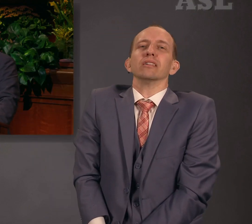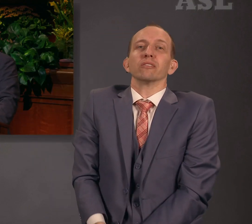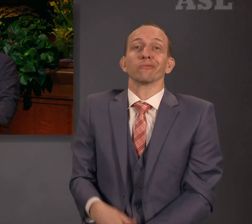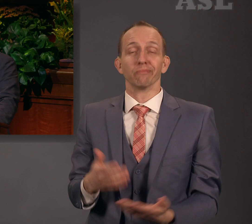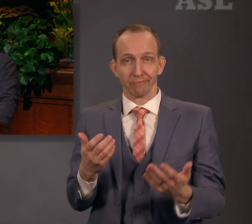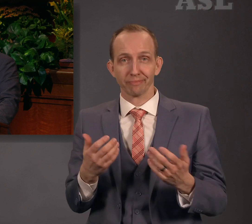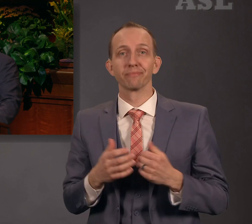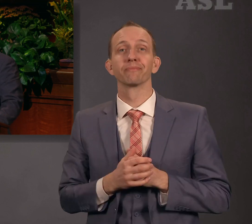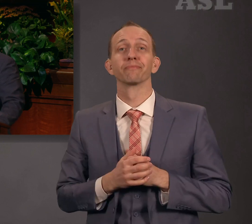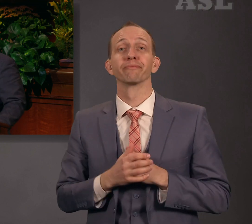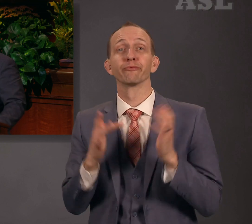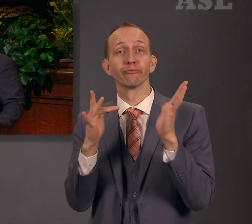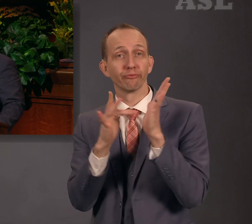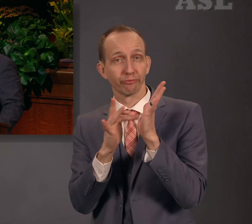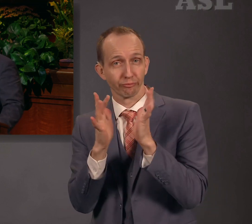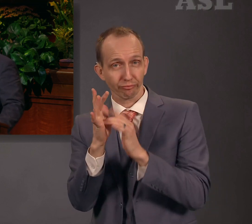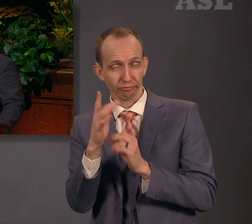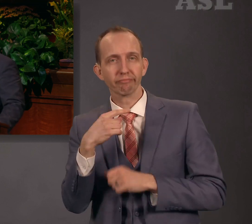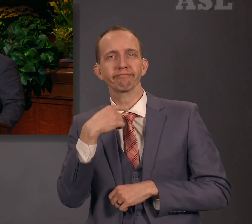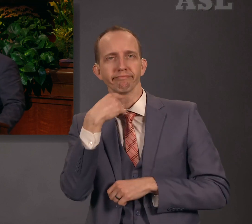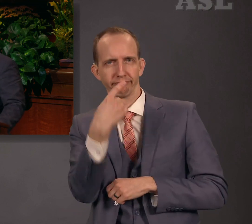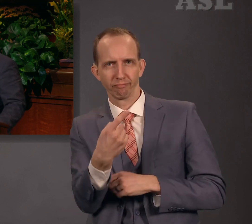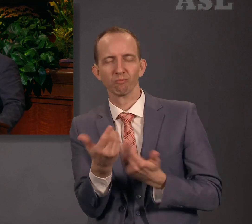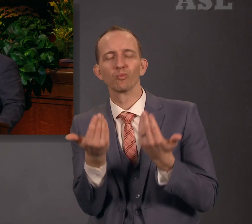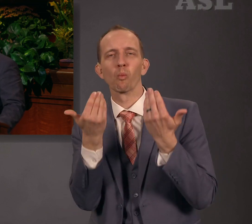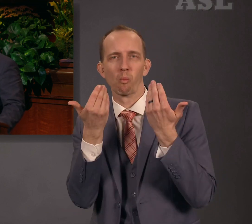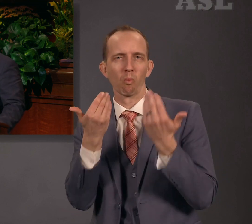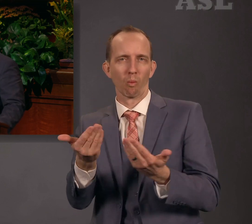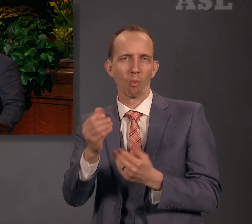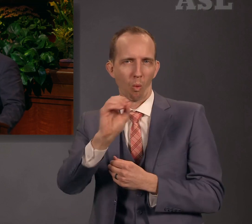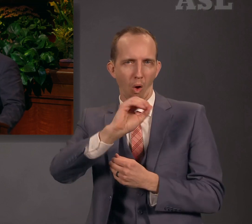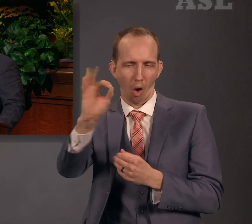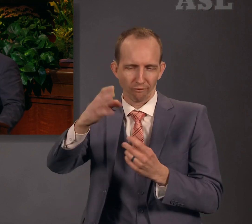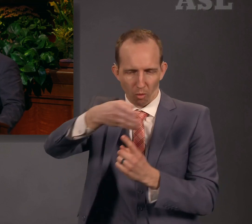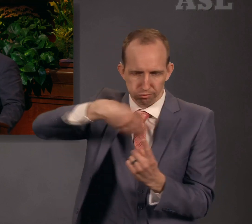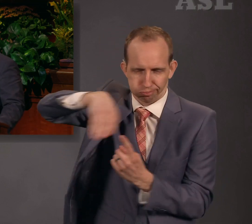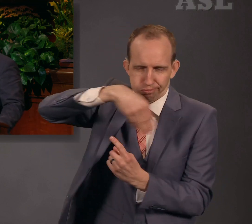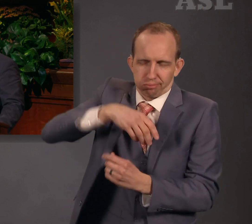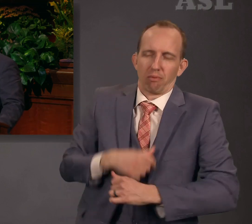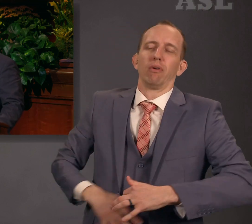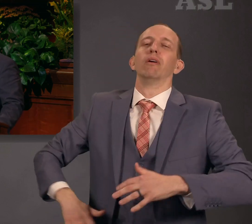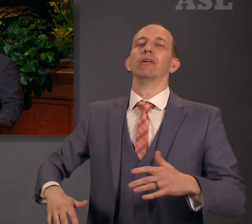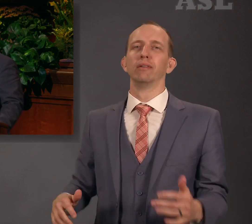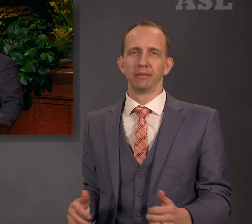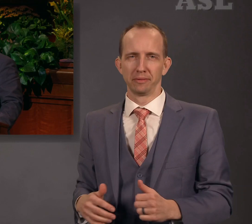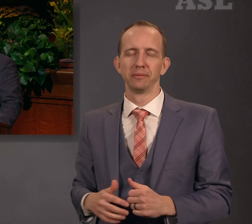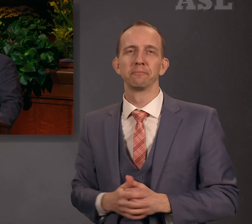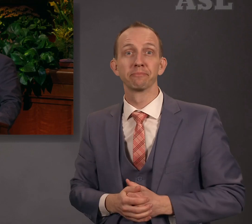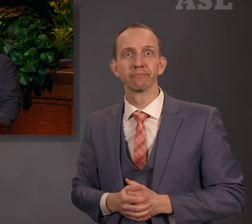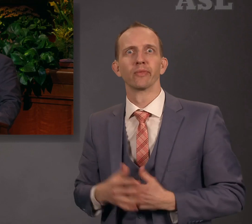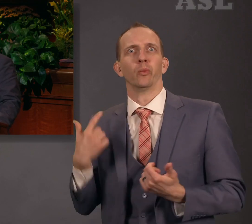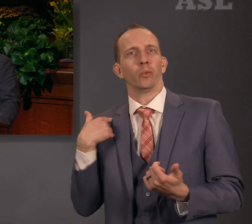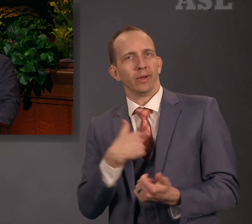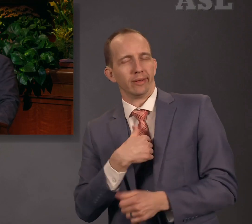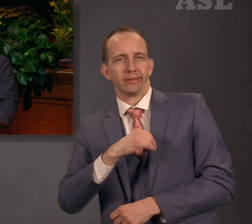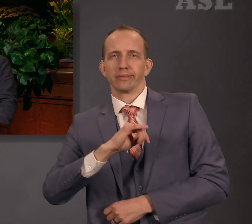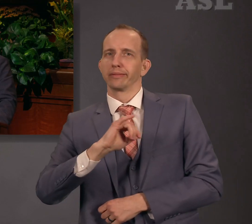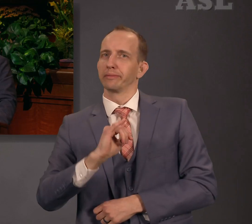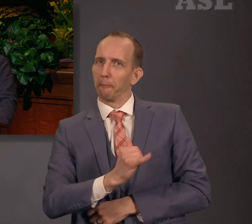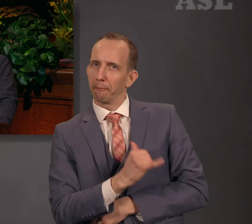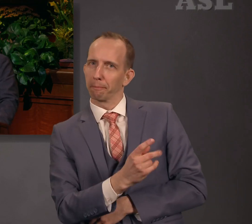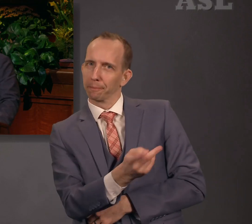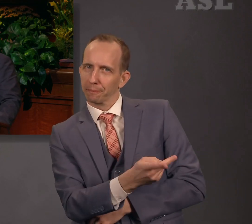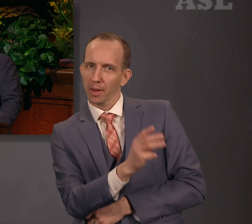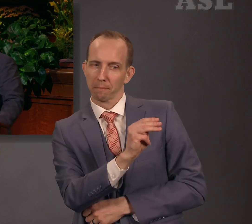with a napkin. Jesus saith unto them, "Loose him and let him go." Like Mary and